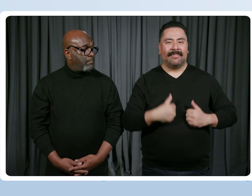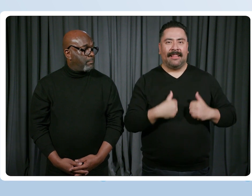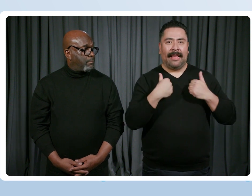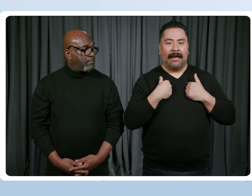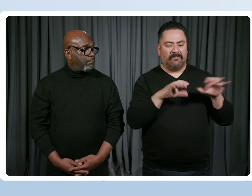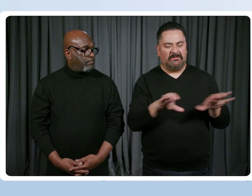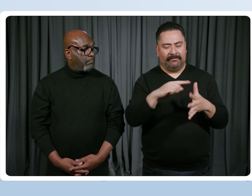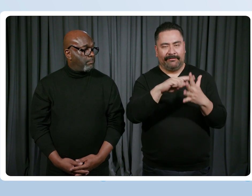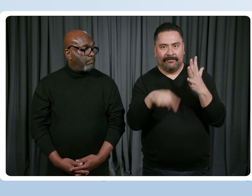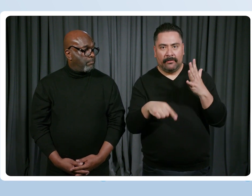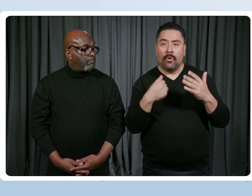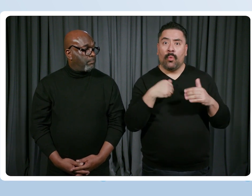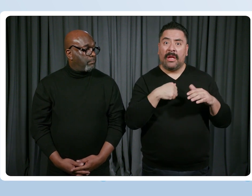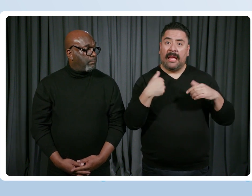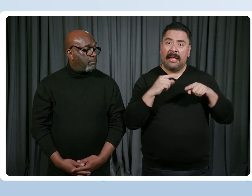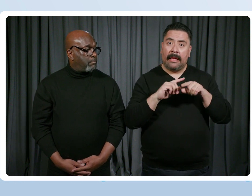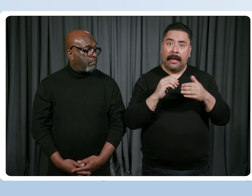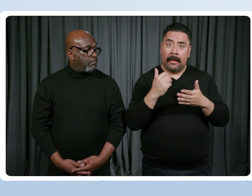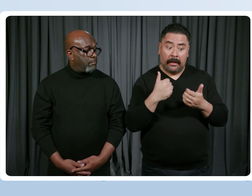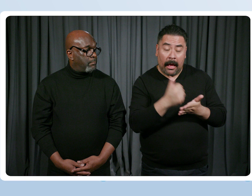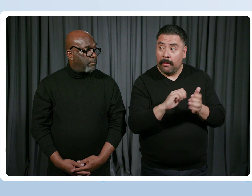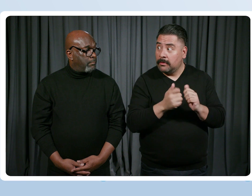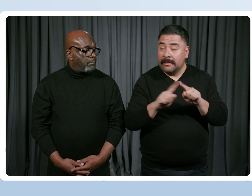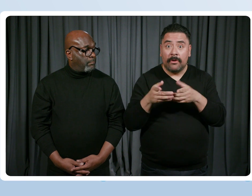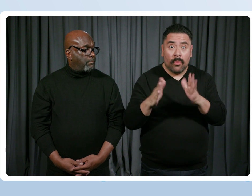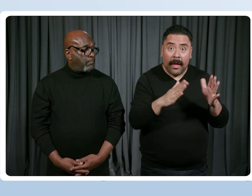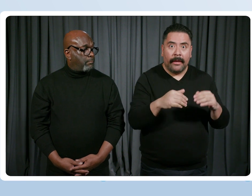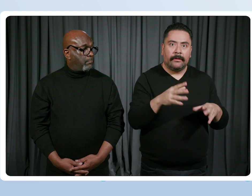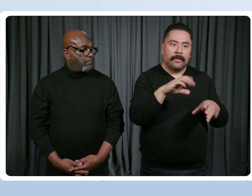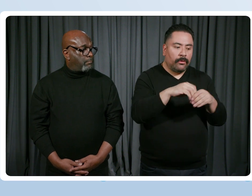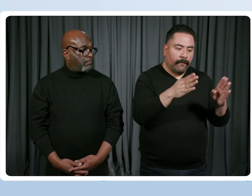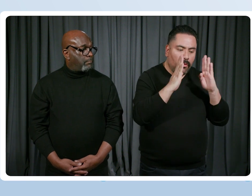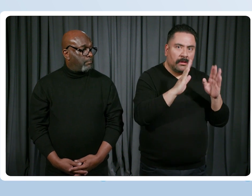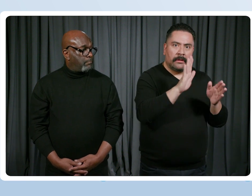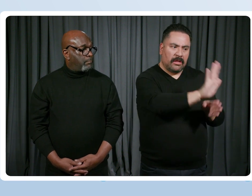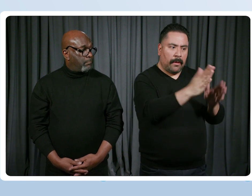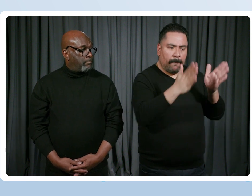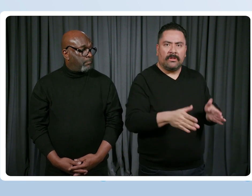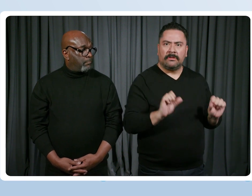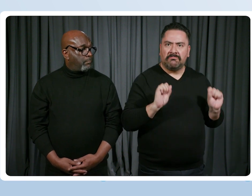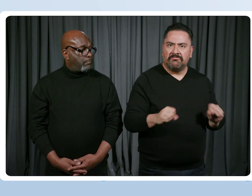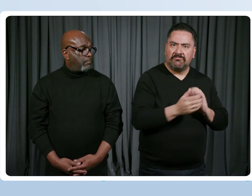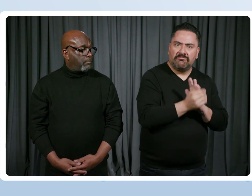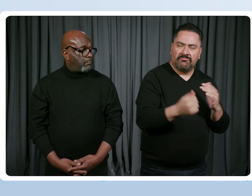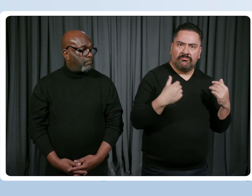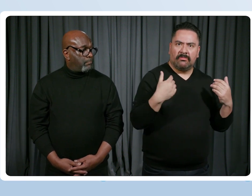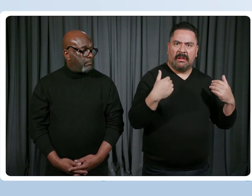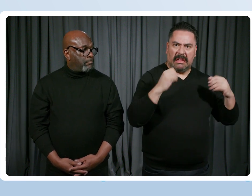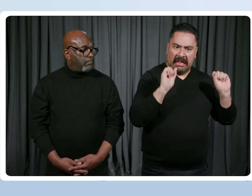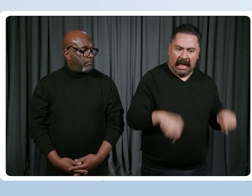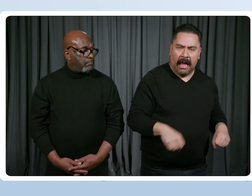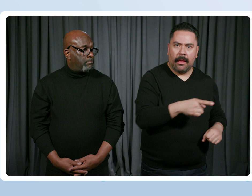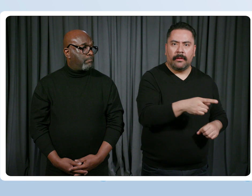we do that through a variety of ways, including focusing on the person's abilities and strengths,